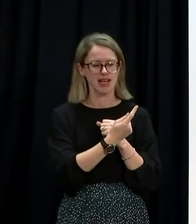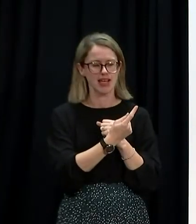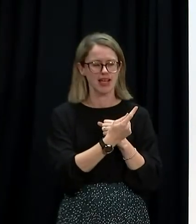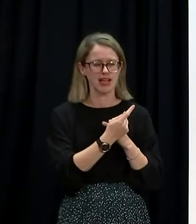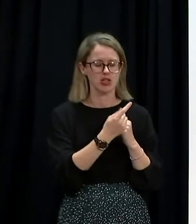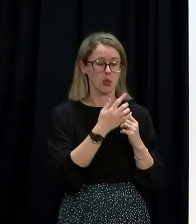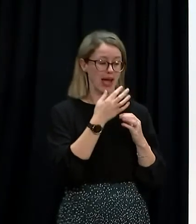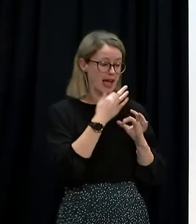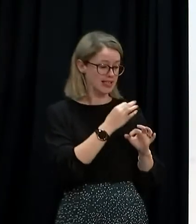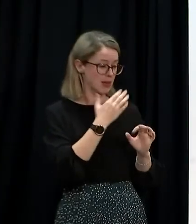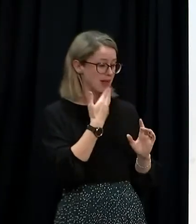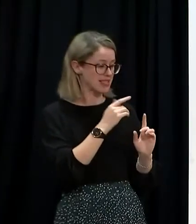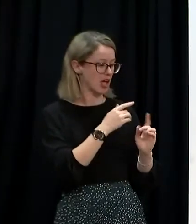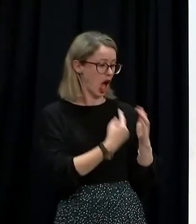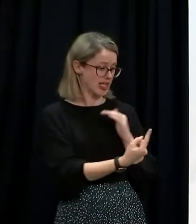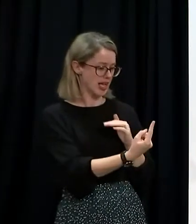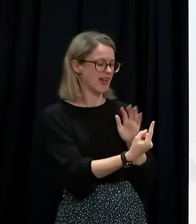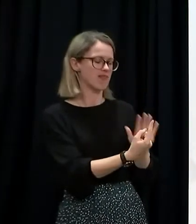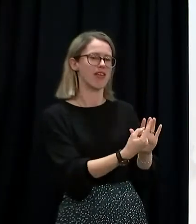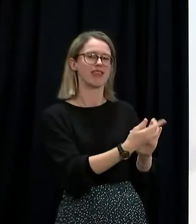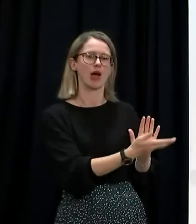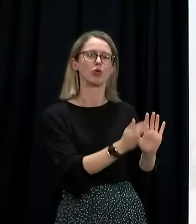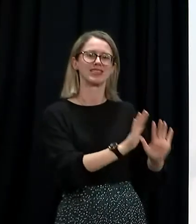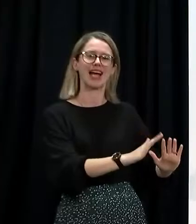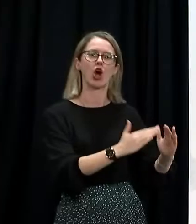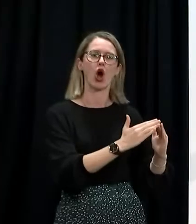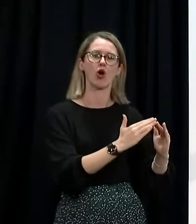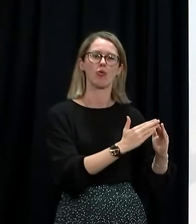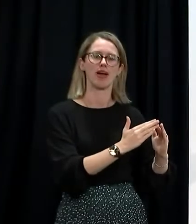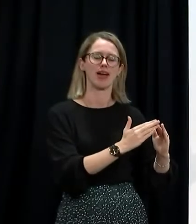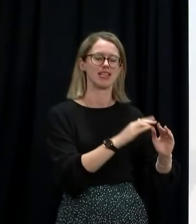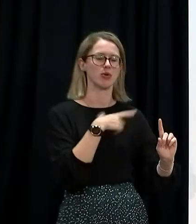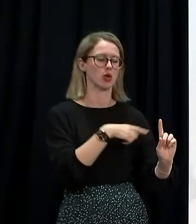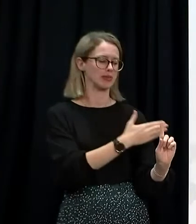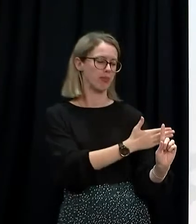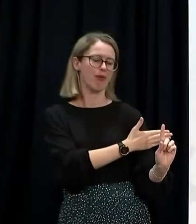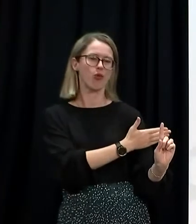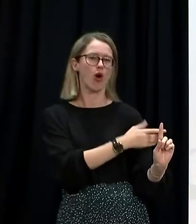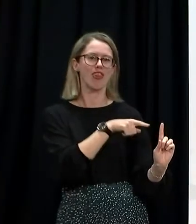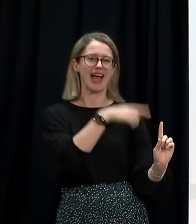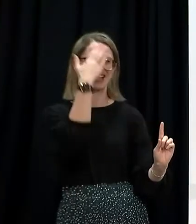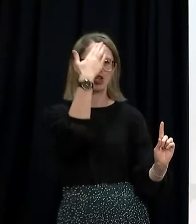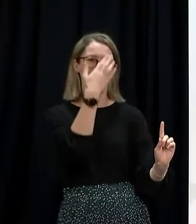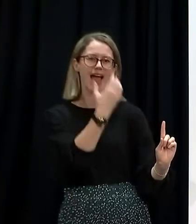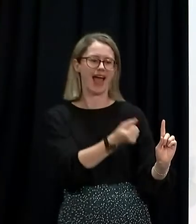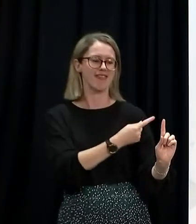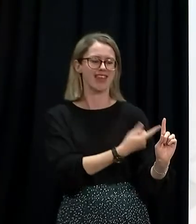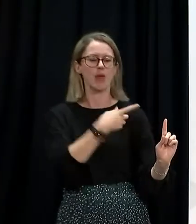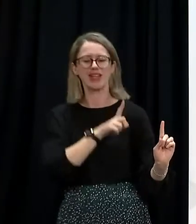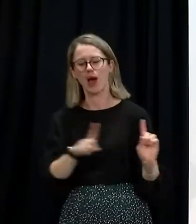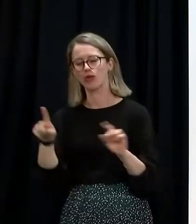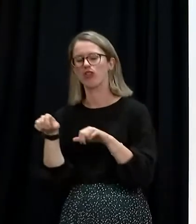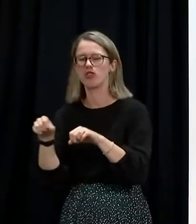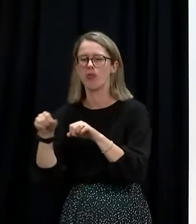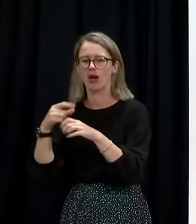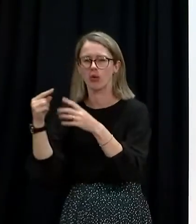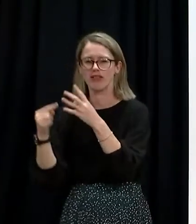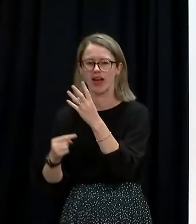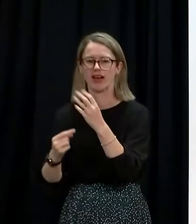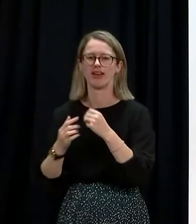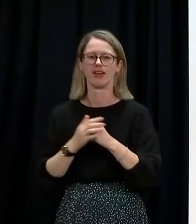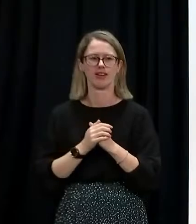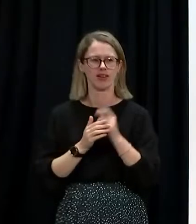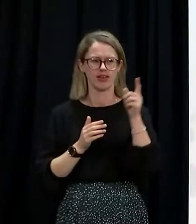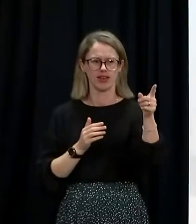isolating. So the vast majority of these were just from where people hadn't known they were either a contact or a case. Isn't 4